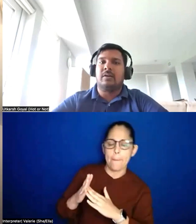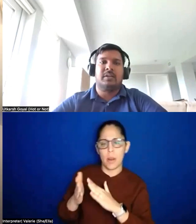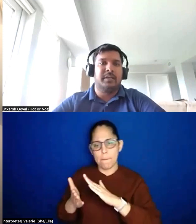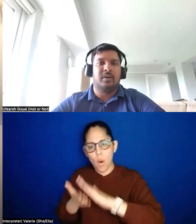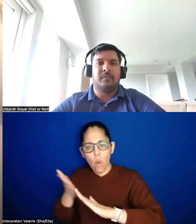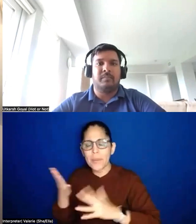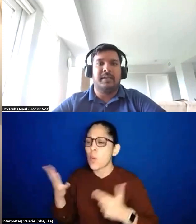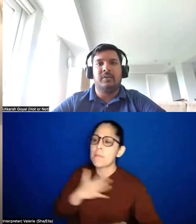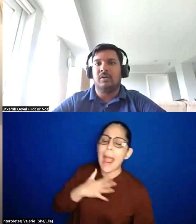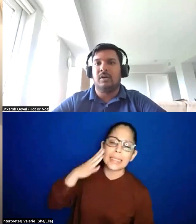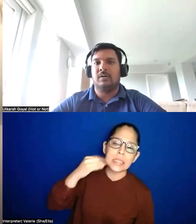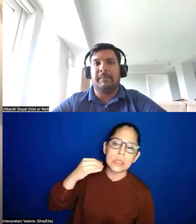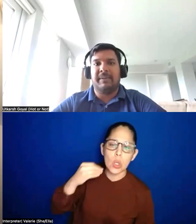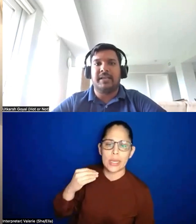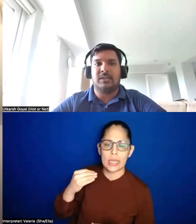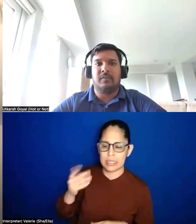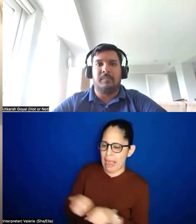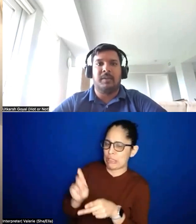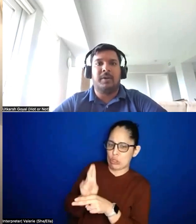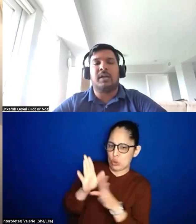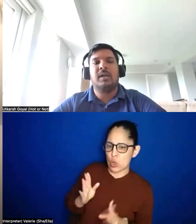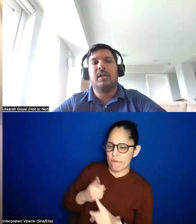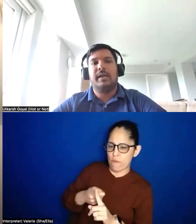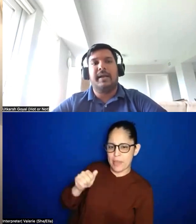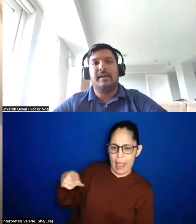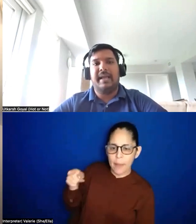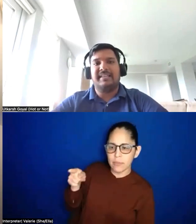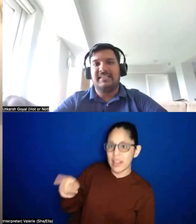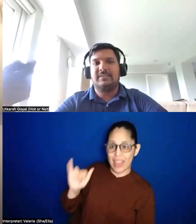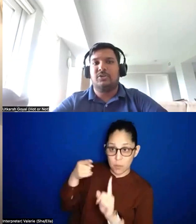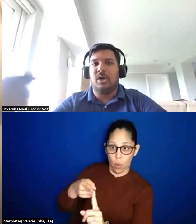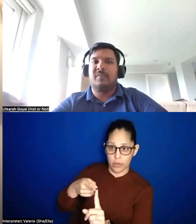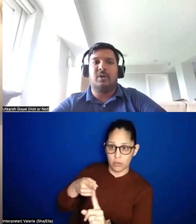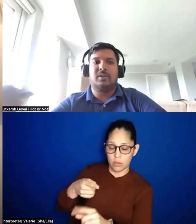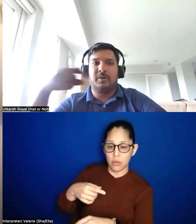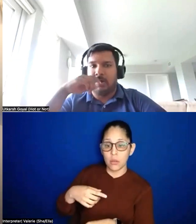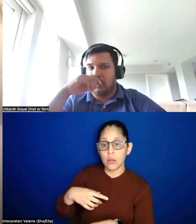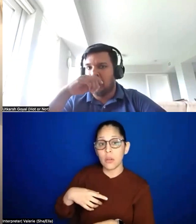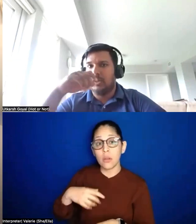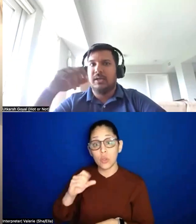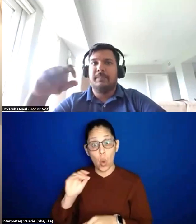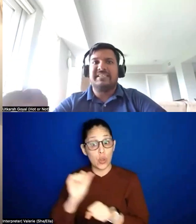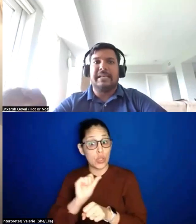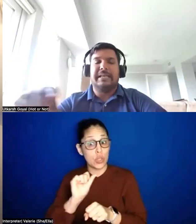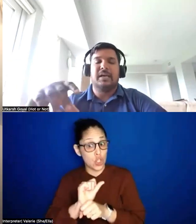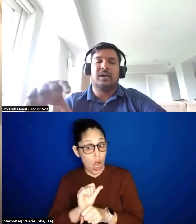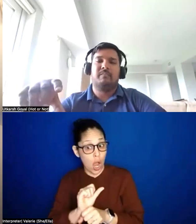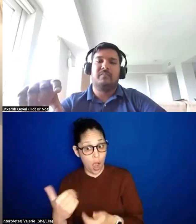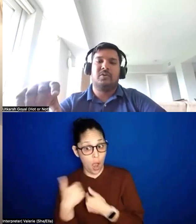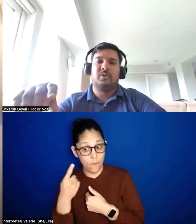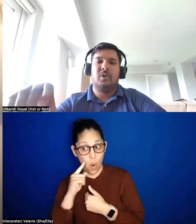they are getting onto the from the application or from the product. And hence, it is the job of the entrepreneur to